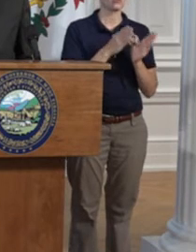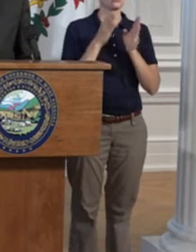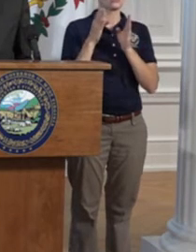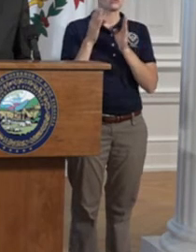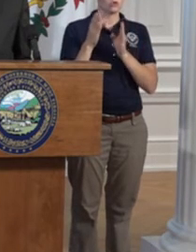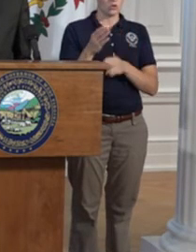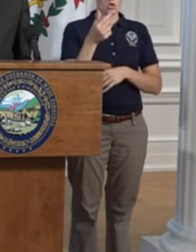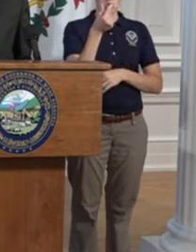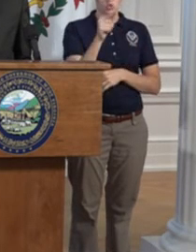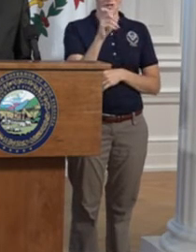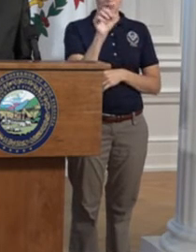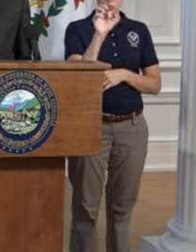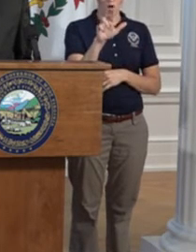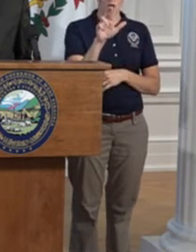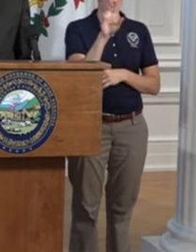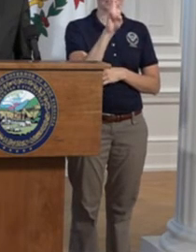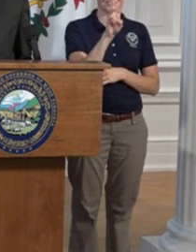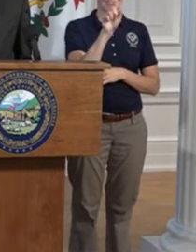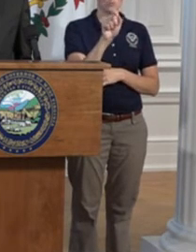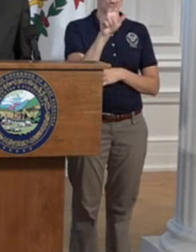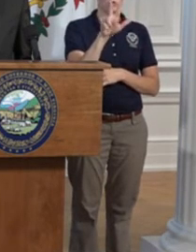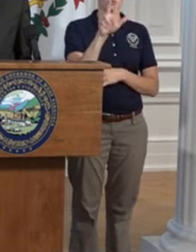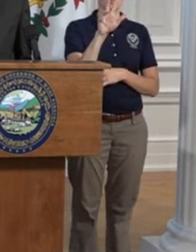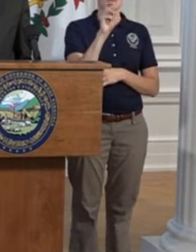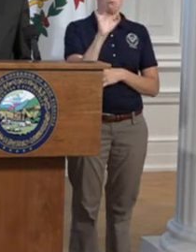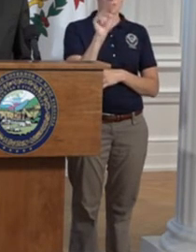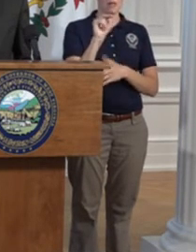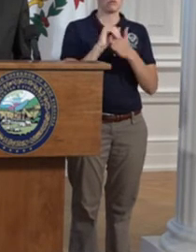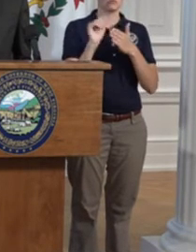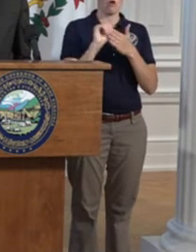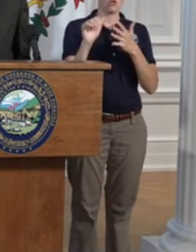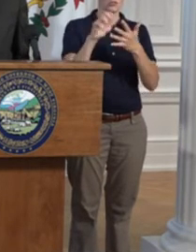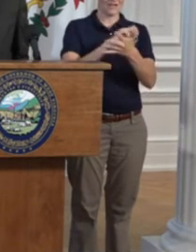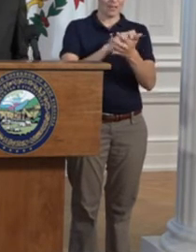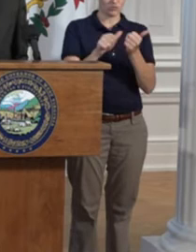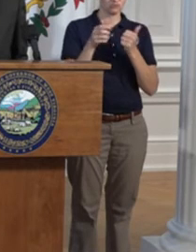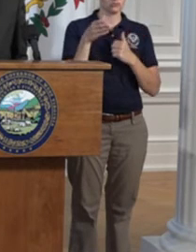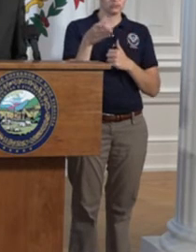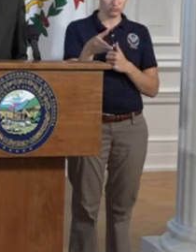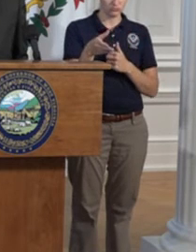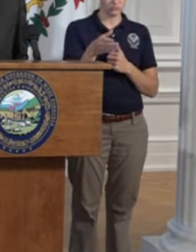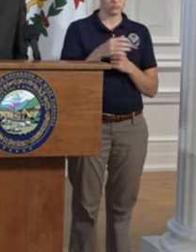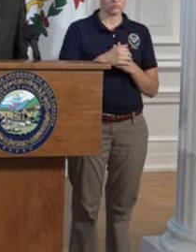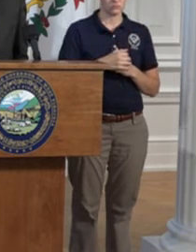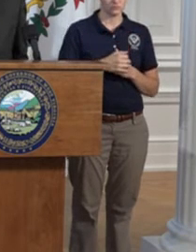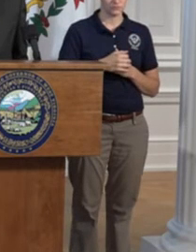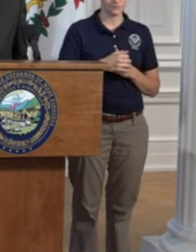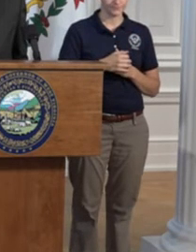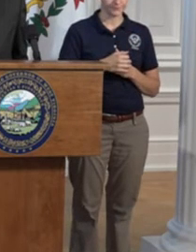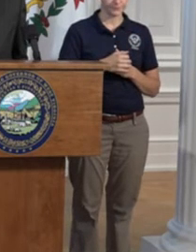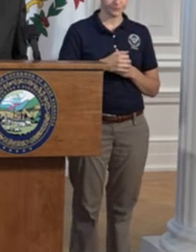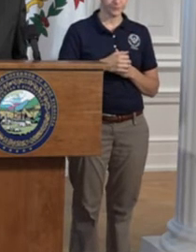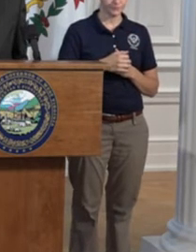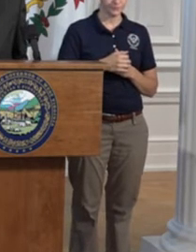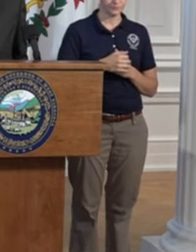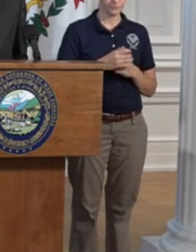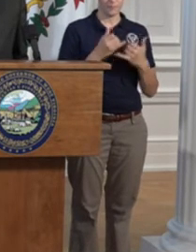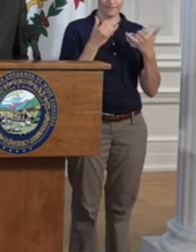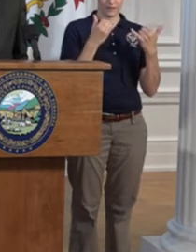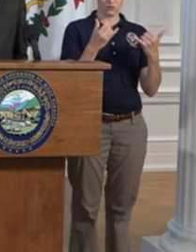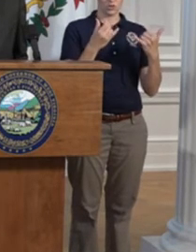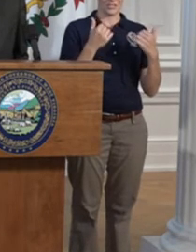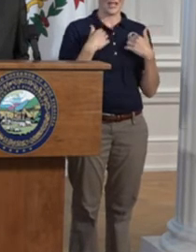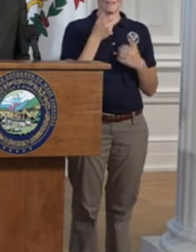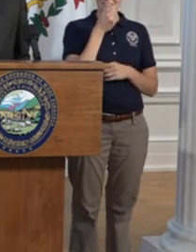County, $6.3 million in roadway damage. We currently have several